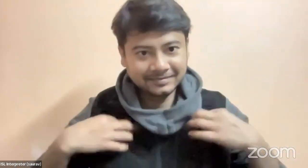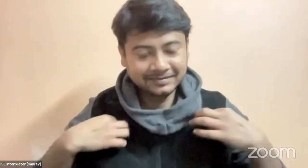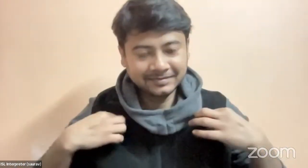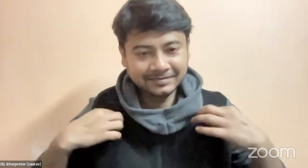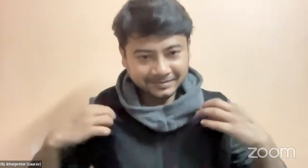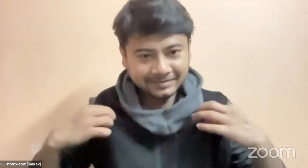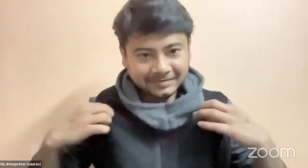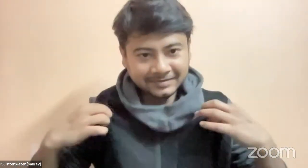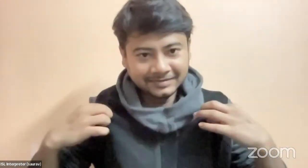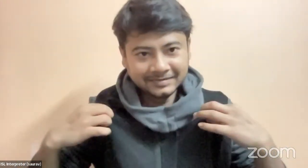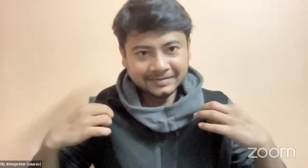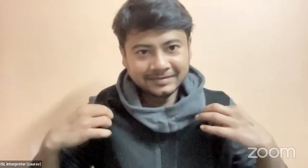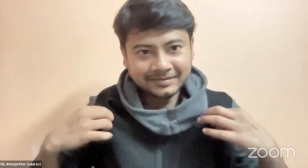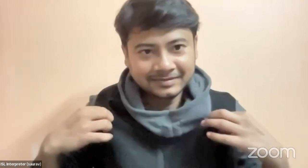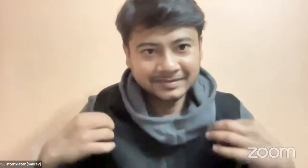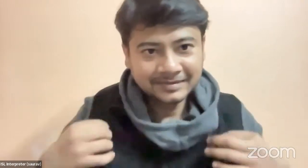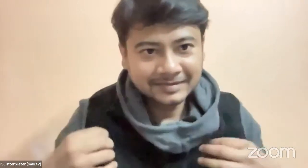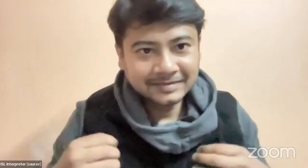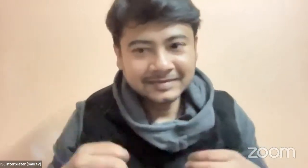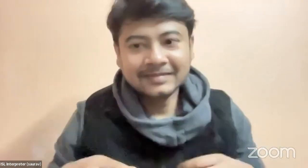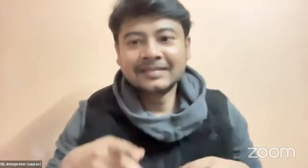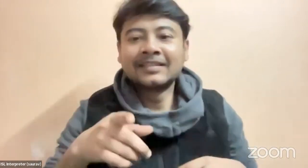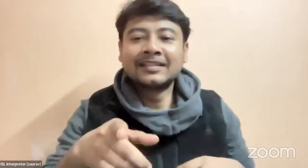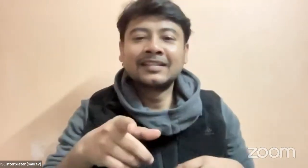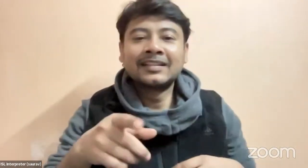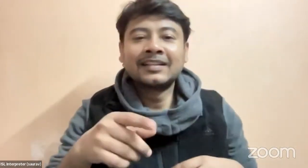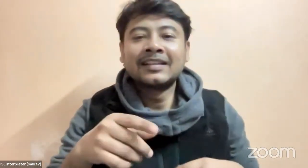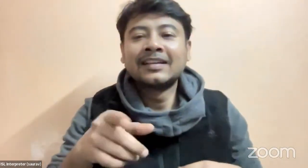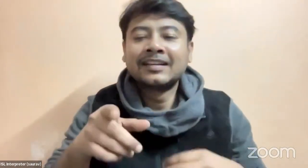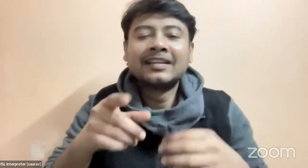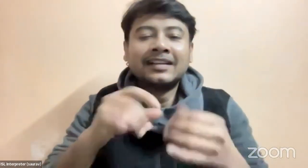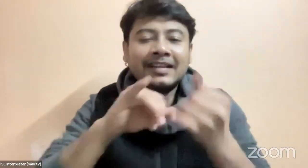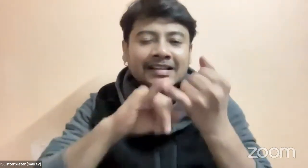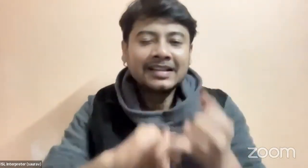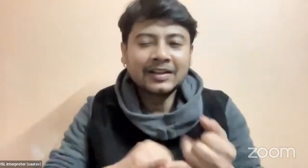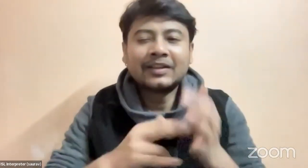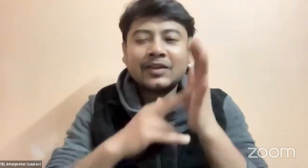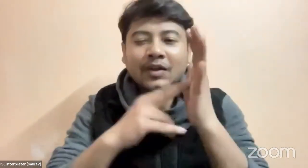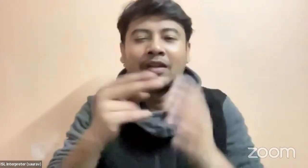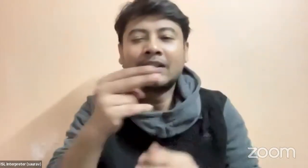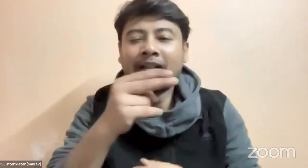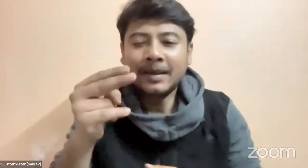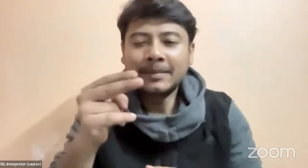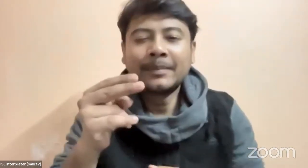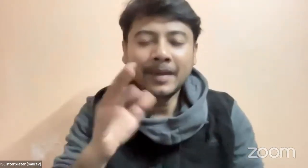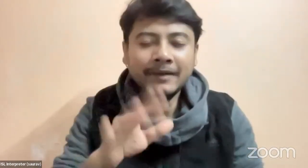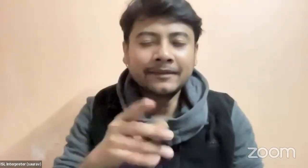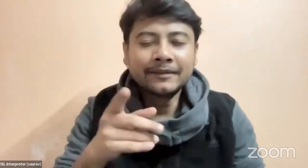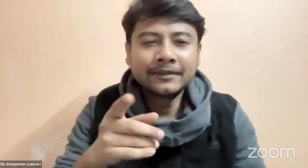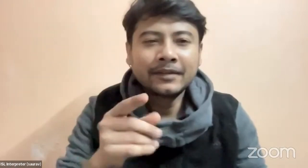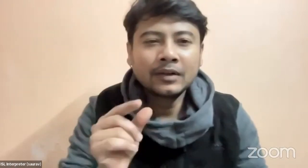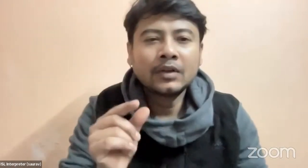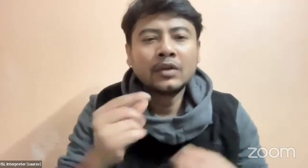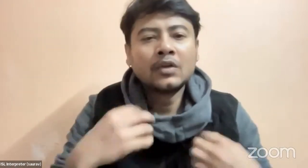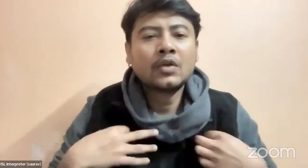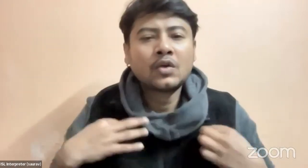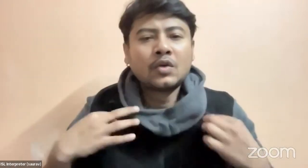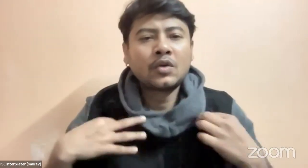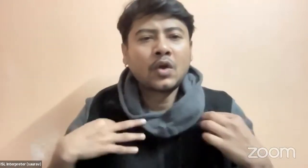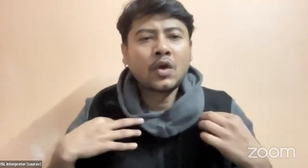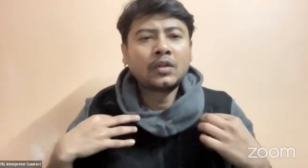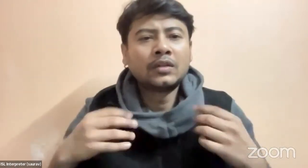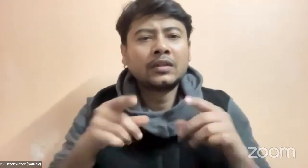Uttari, and in southern India it is called as Shailya. Understand? A type of a cloth which I am also